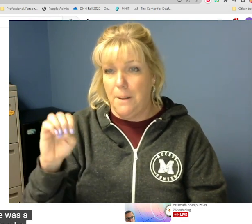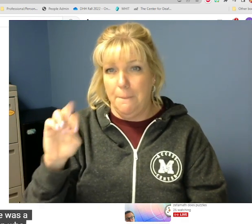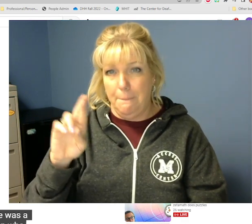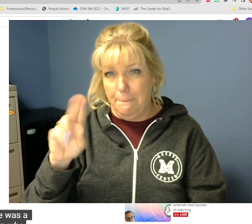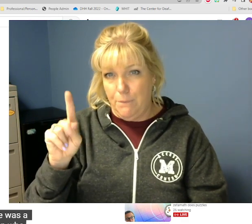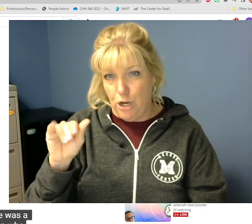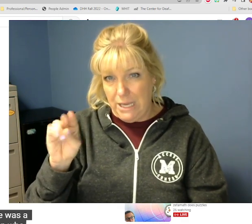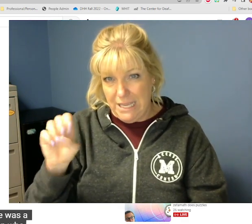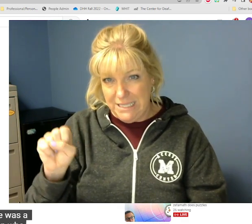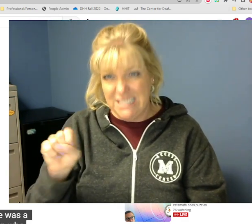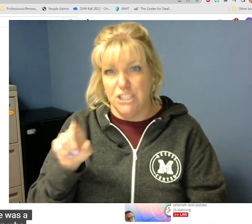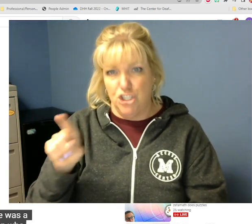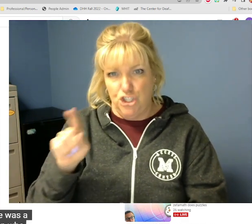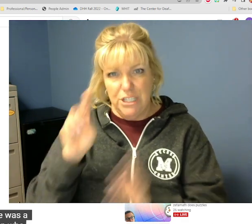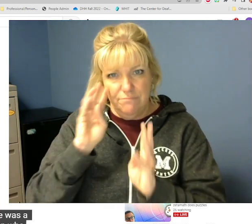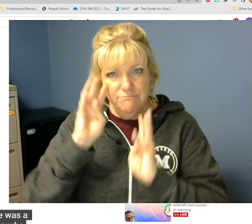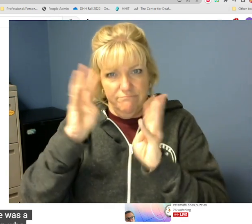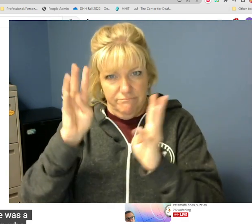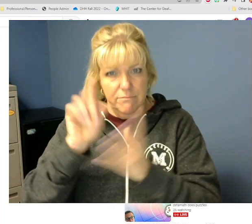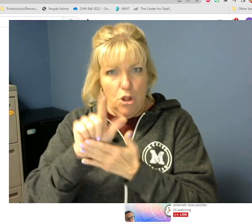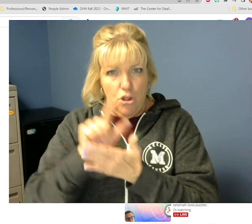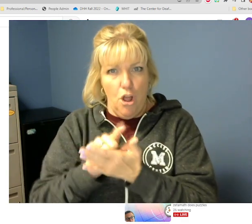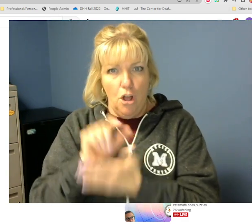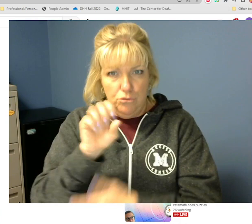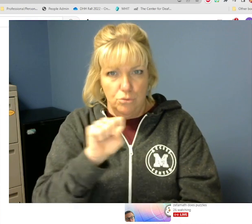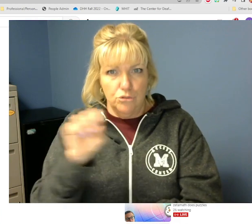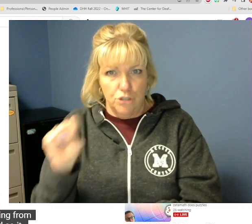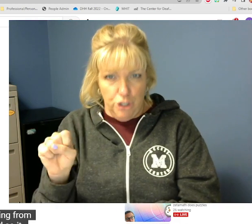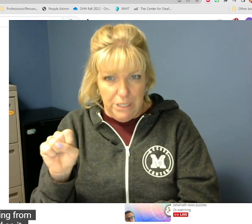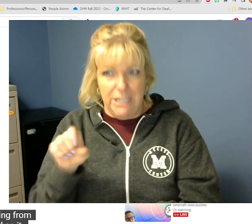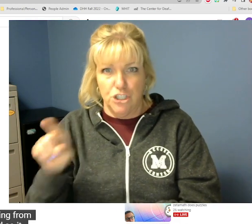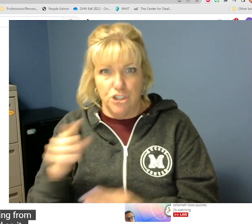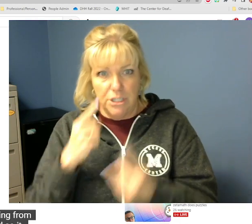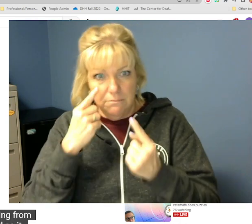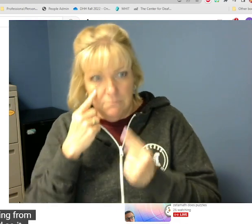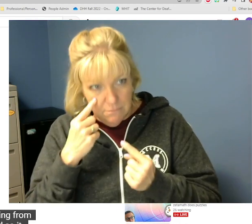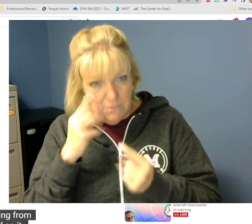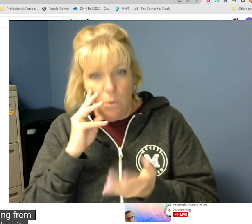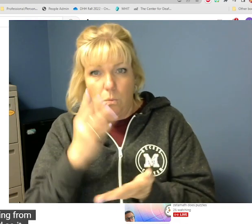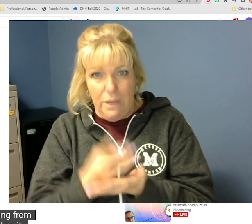witness to that fire and to the women who died